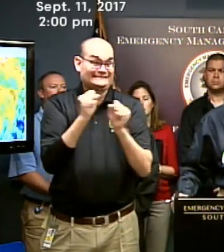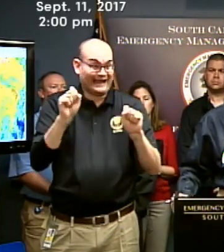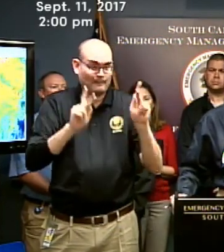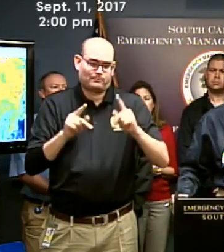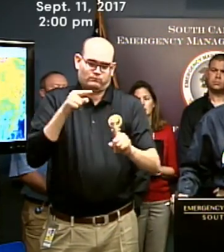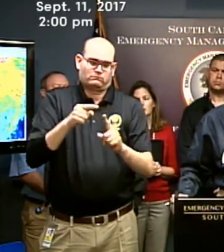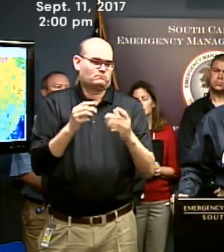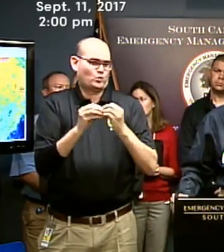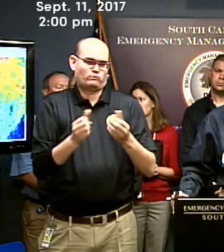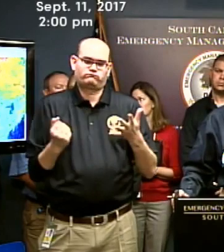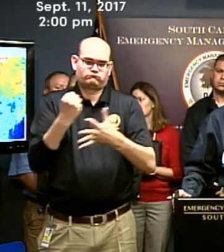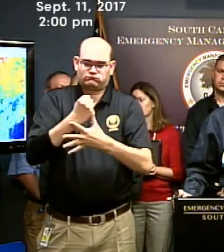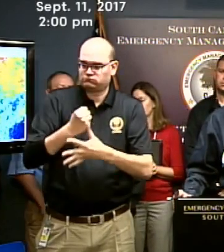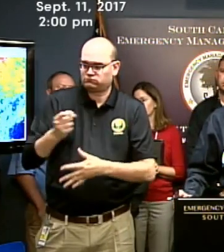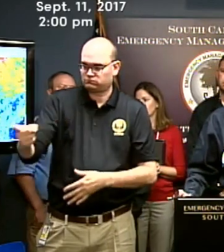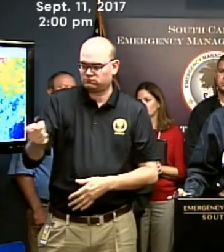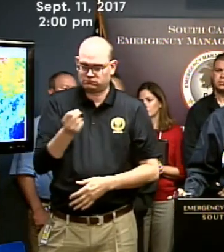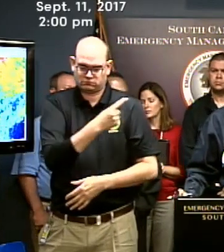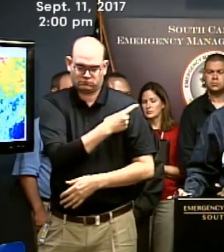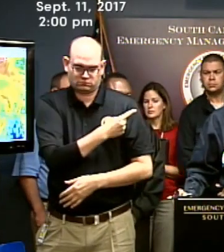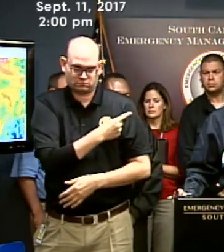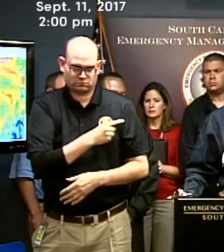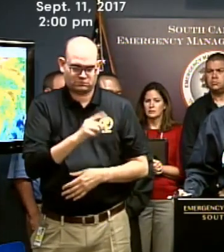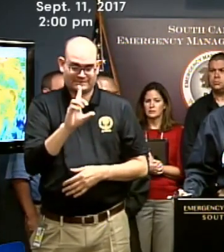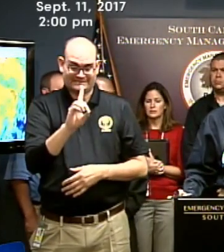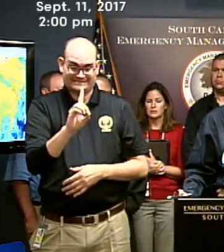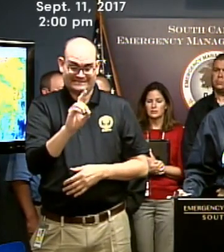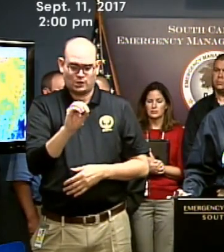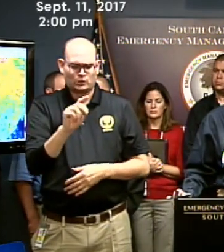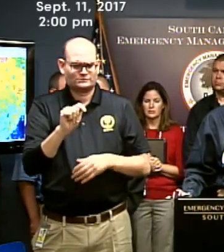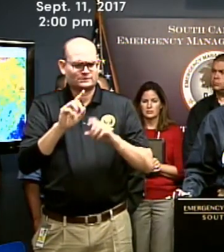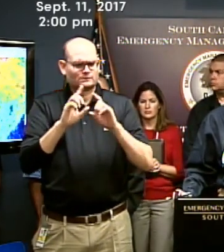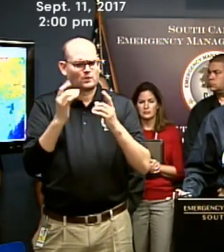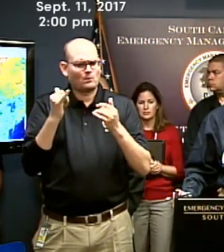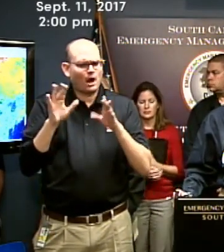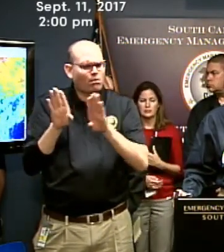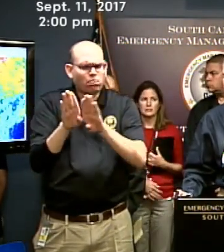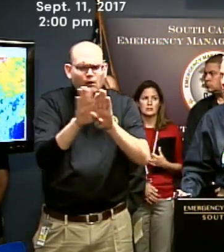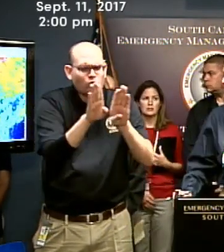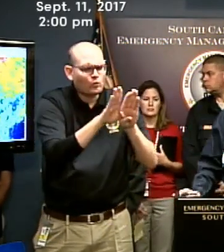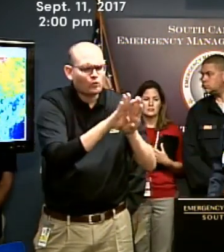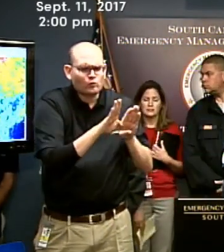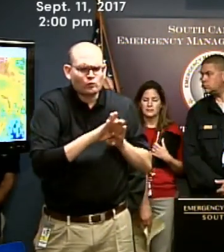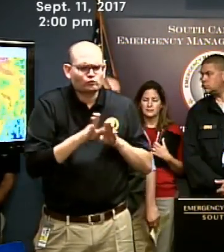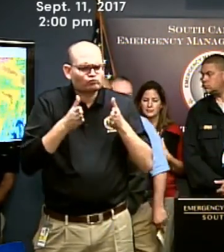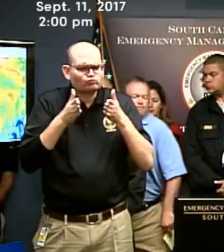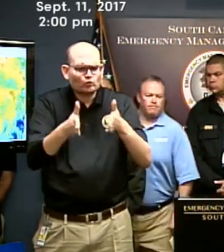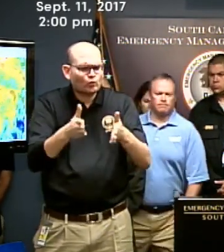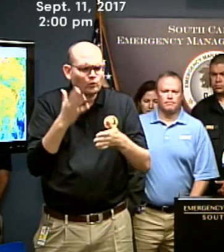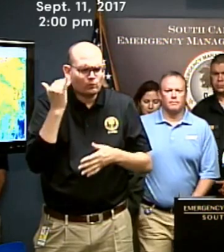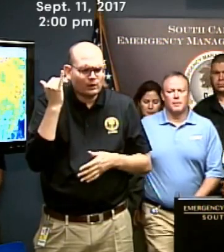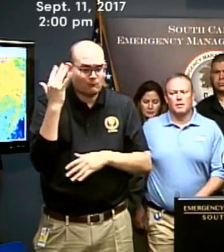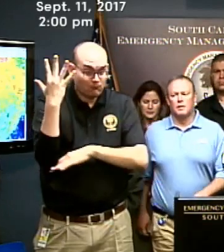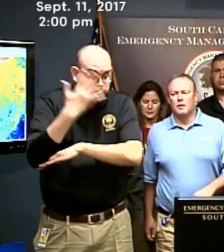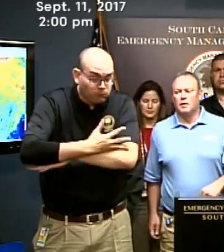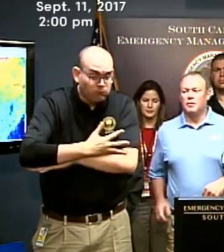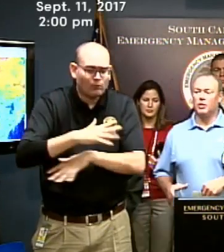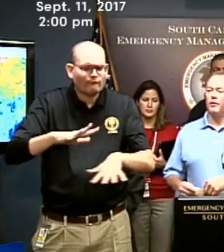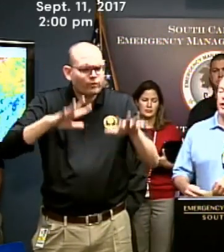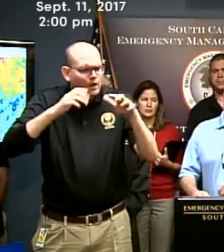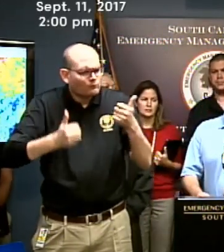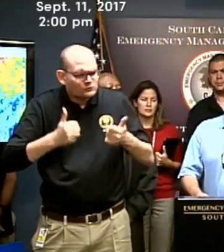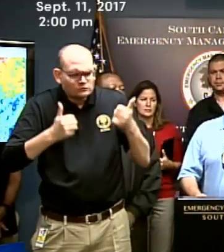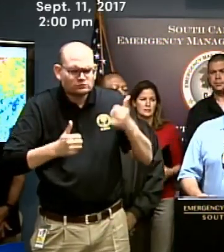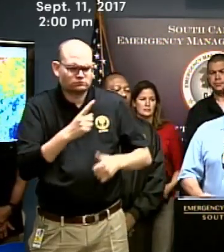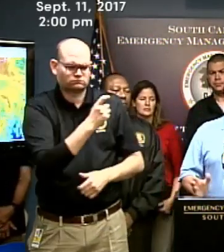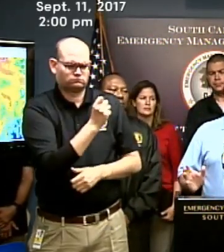SCDOT, do we know the cause of the road closures? Is it mainly flooding, or is it those trees coming down? So